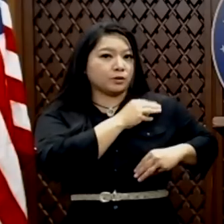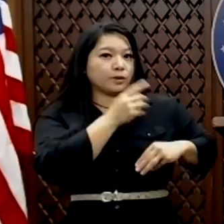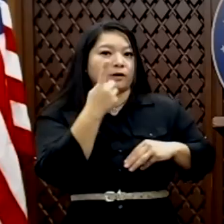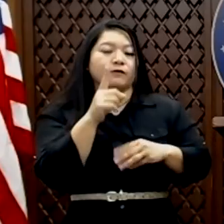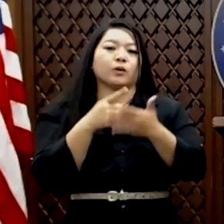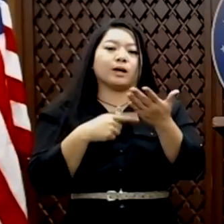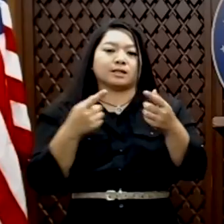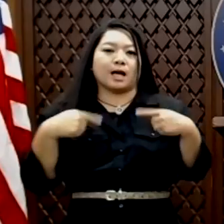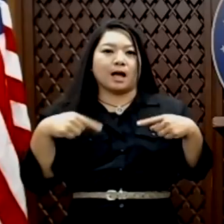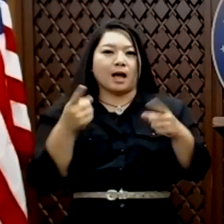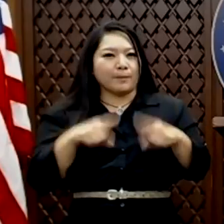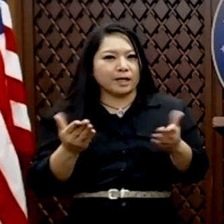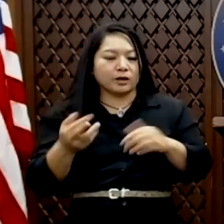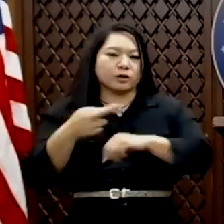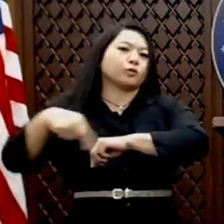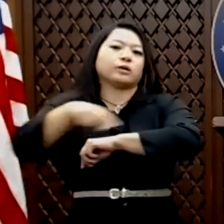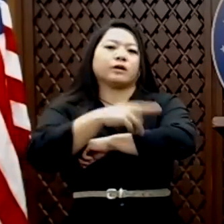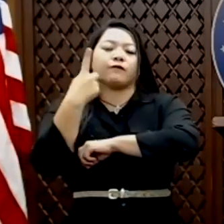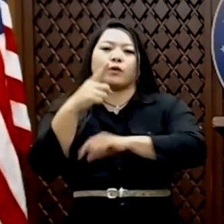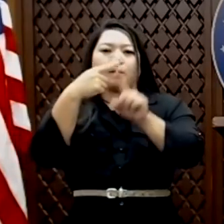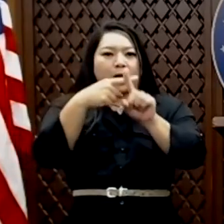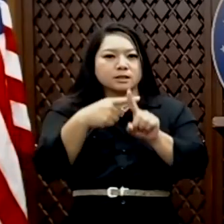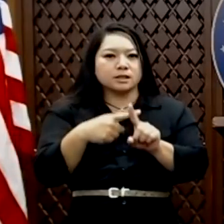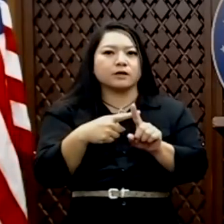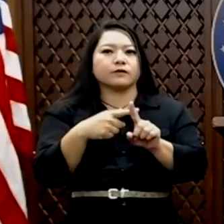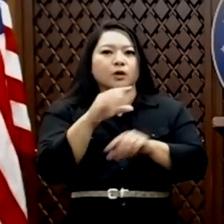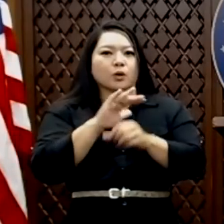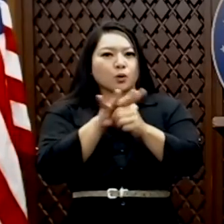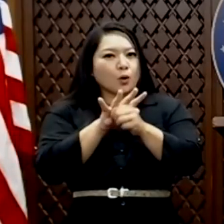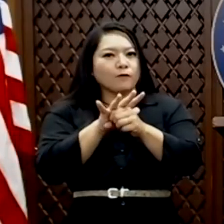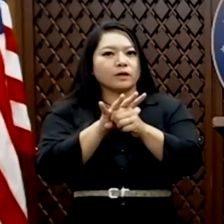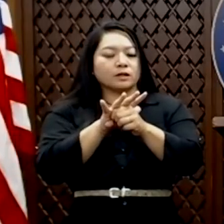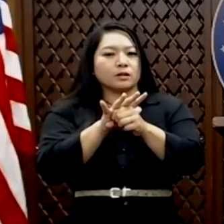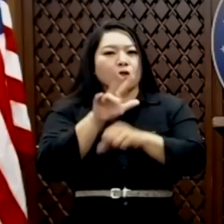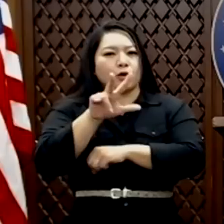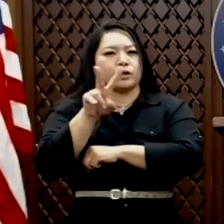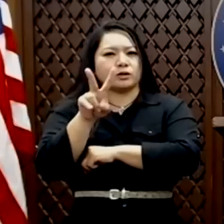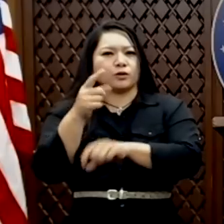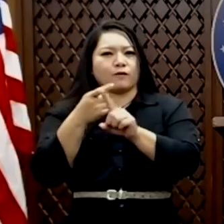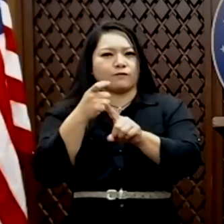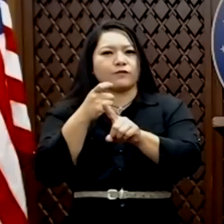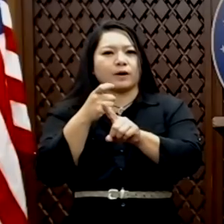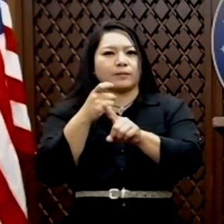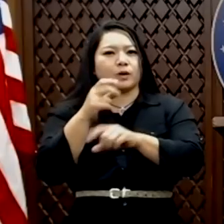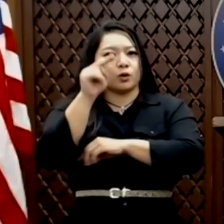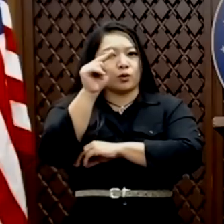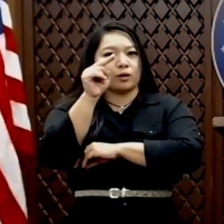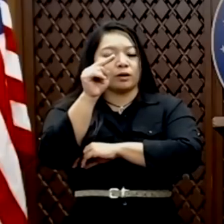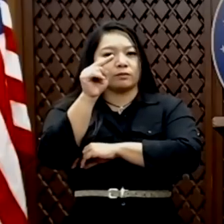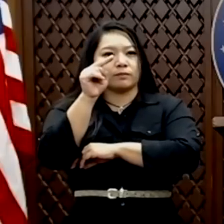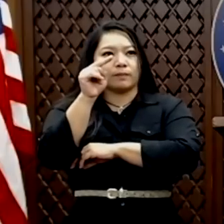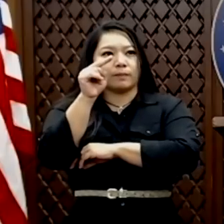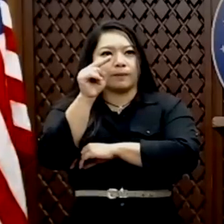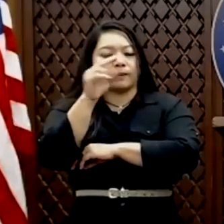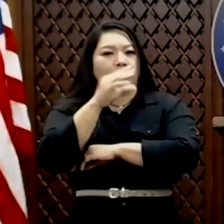the regions, for our COVID positive patients, 32 are from the northern, 31 from central region of the